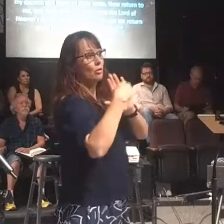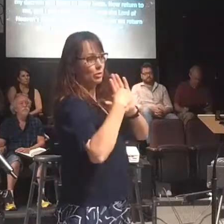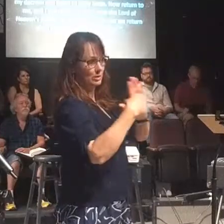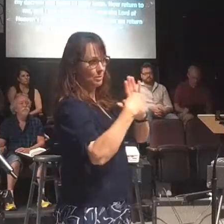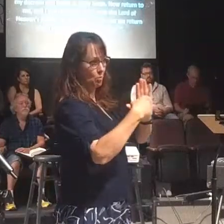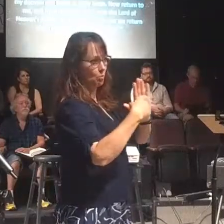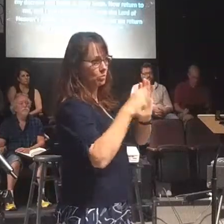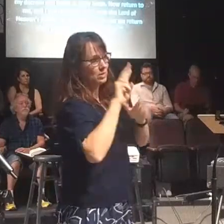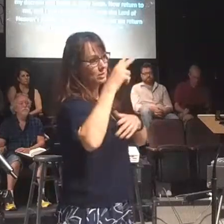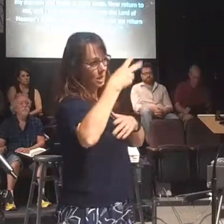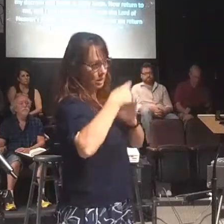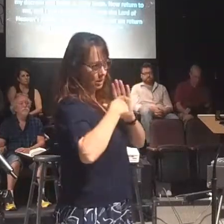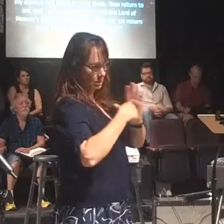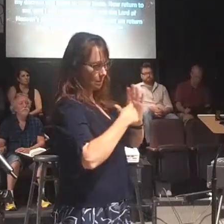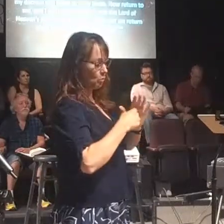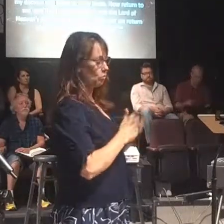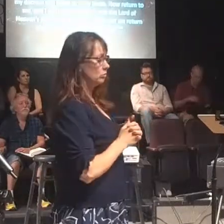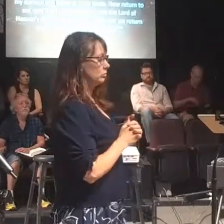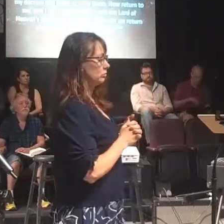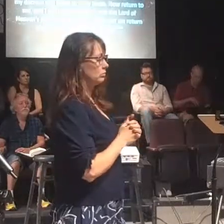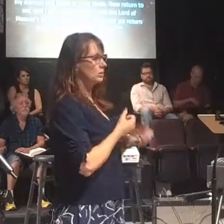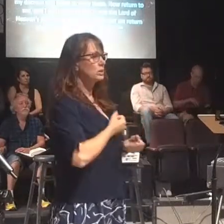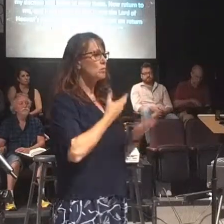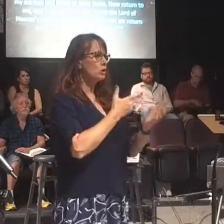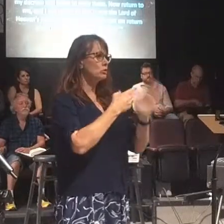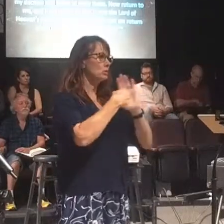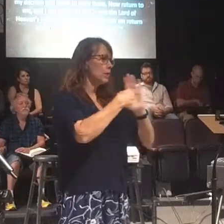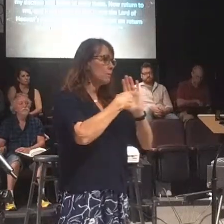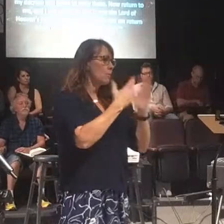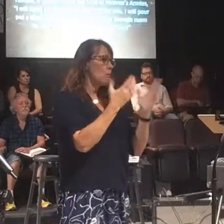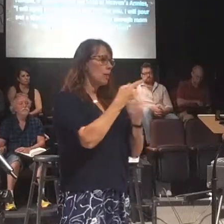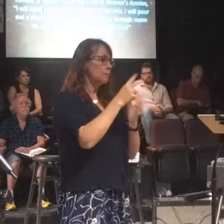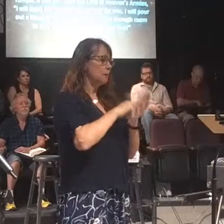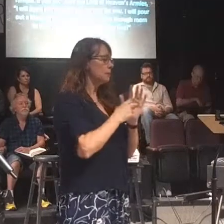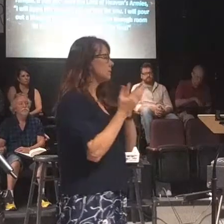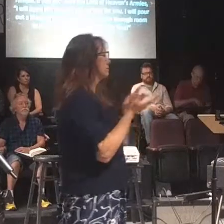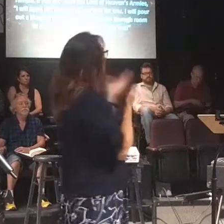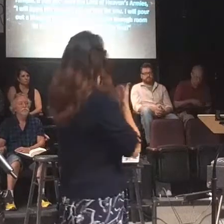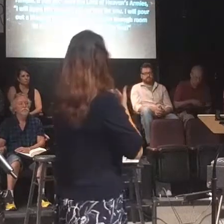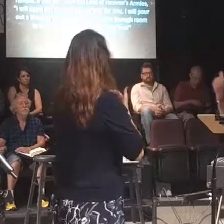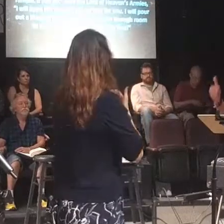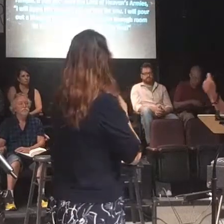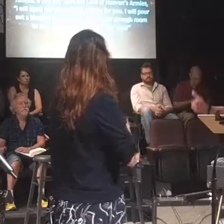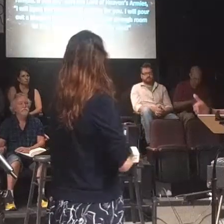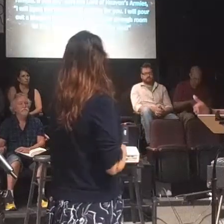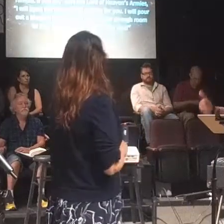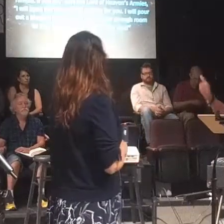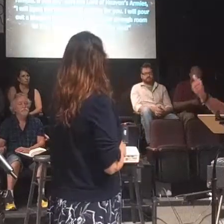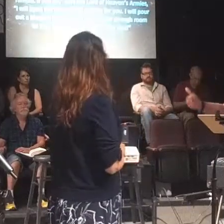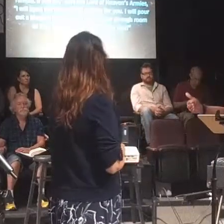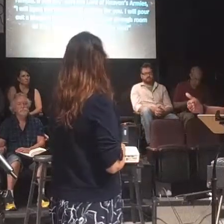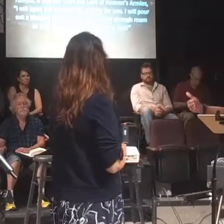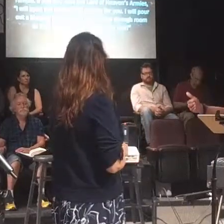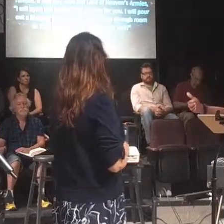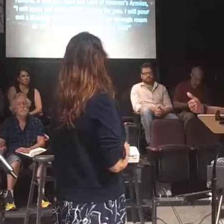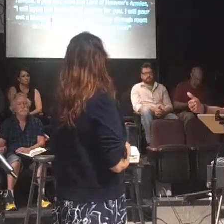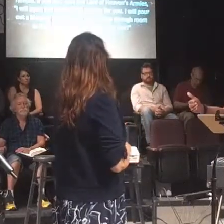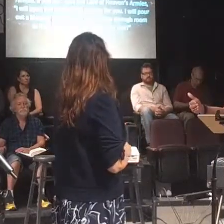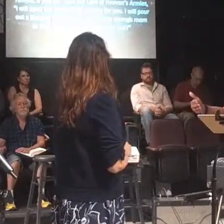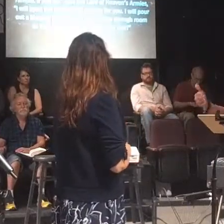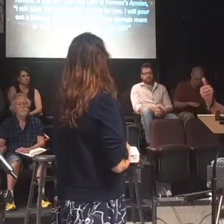expression of not being all in. He says, you are under a curse, for your whole nation has been cheating